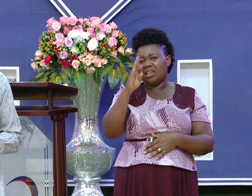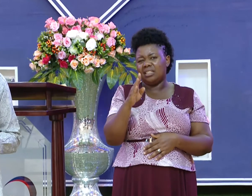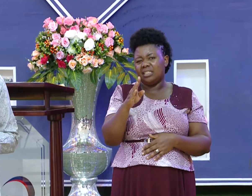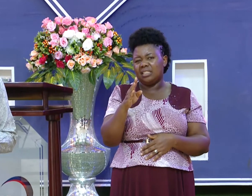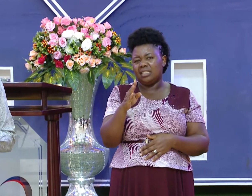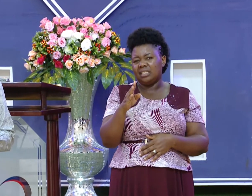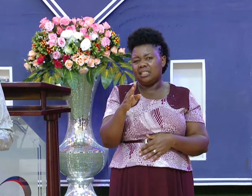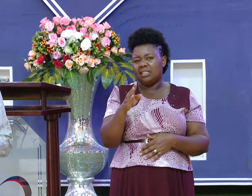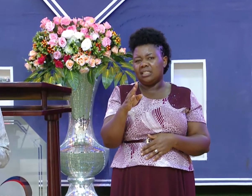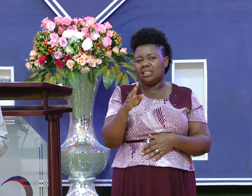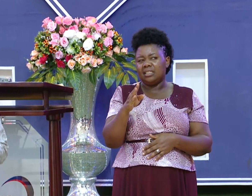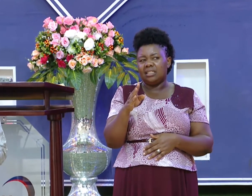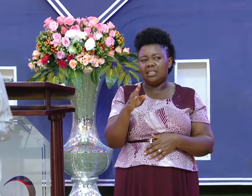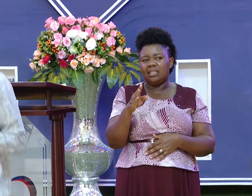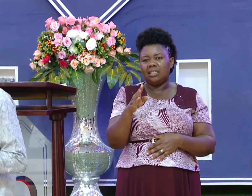Sunday,